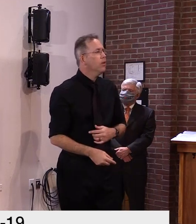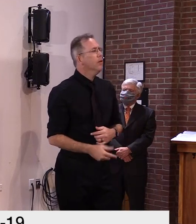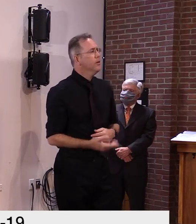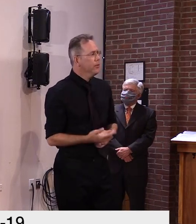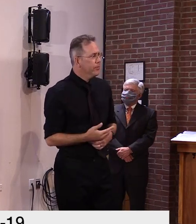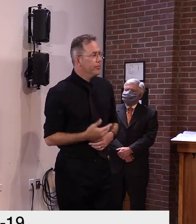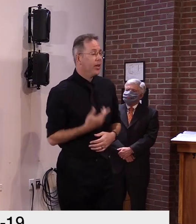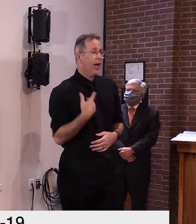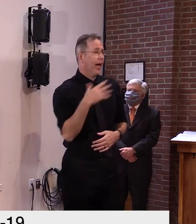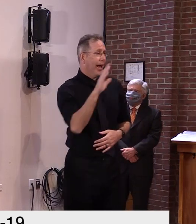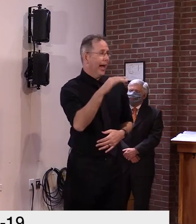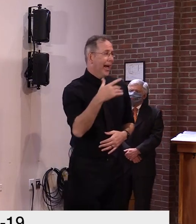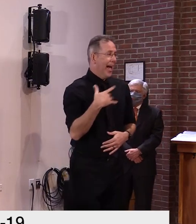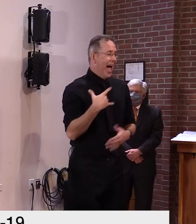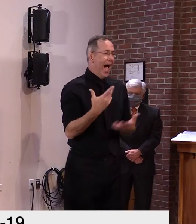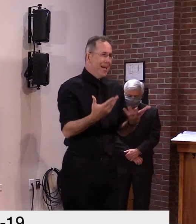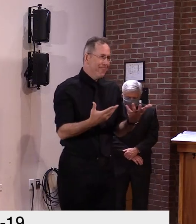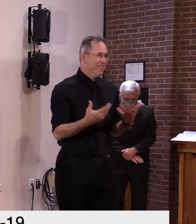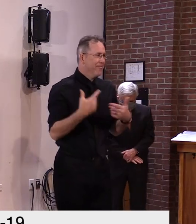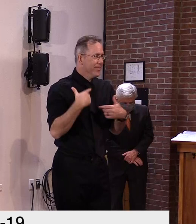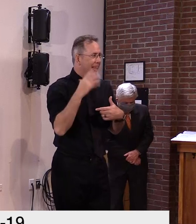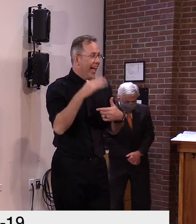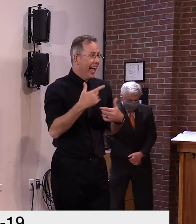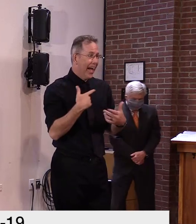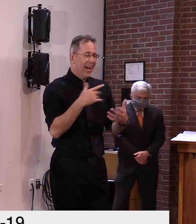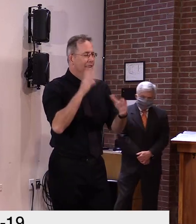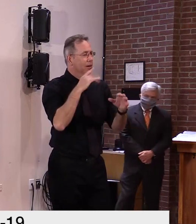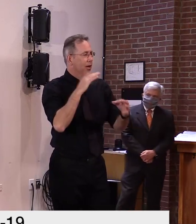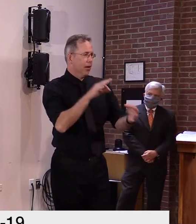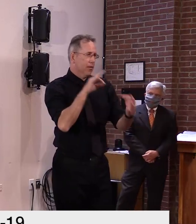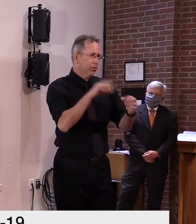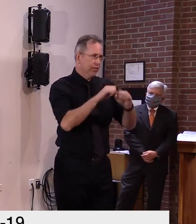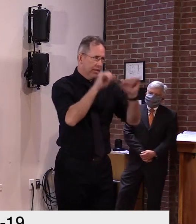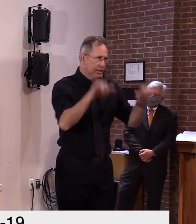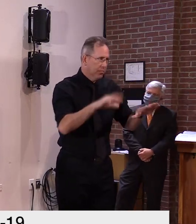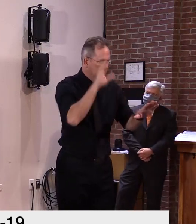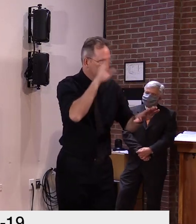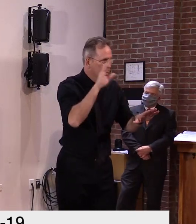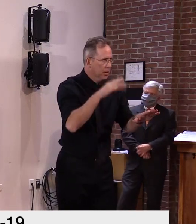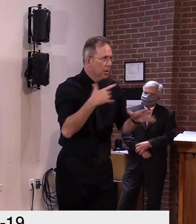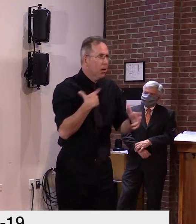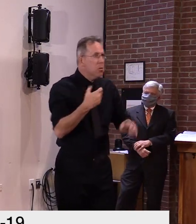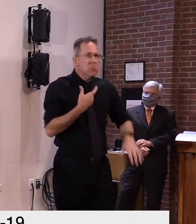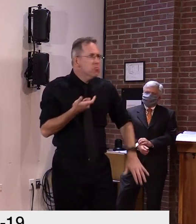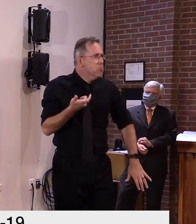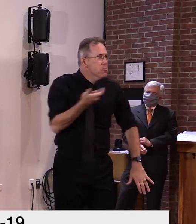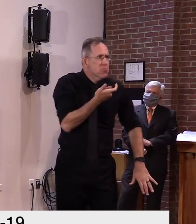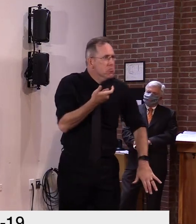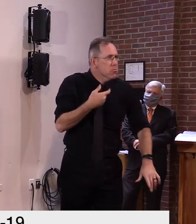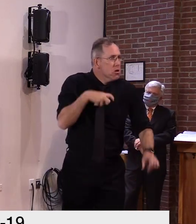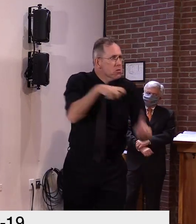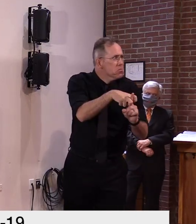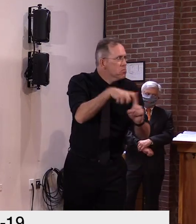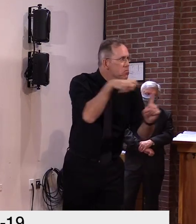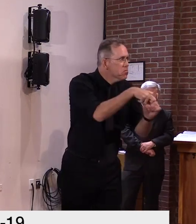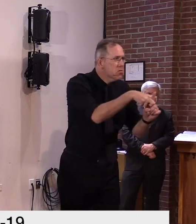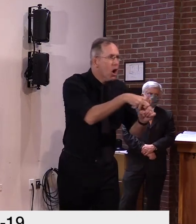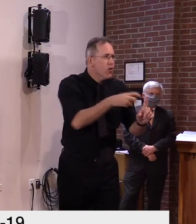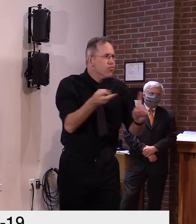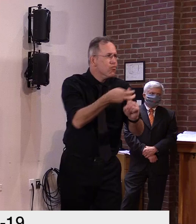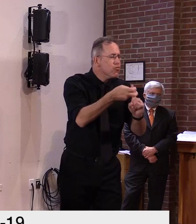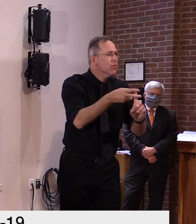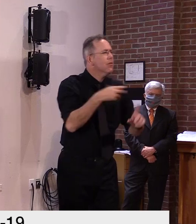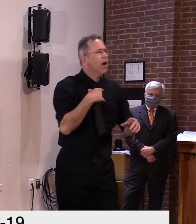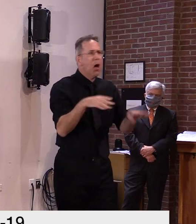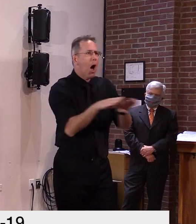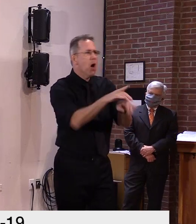sort of honor system, and we've incorporated a lot. The lodging industry has been a great partner in trying to